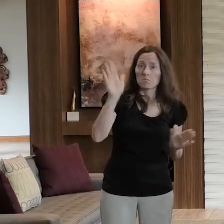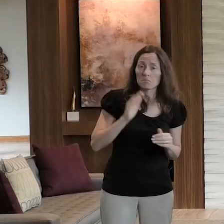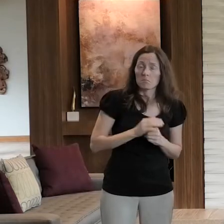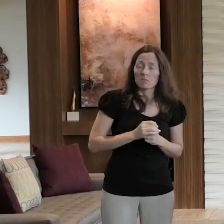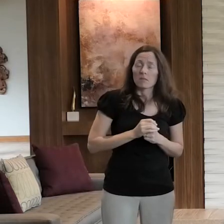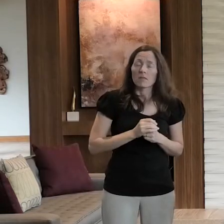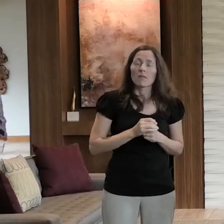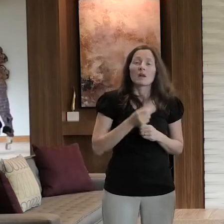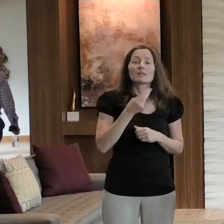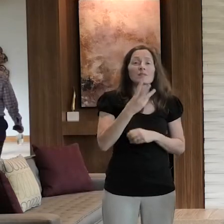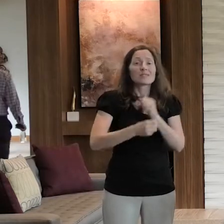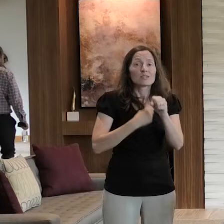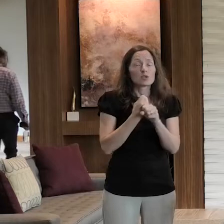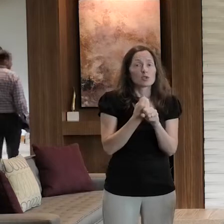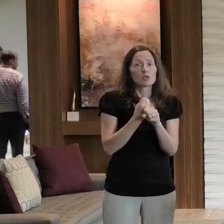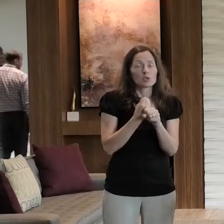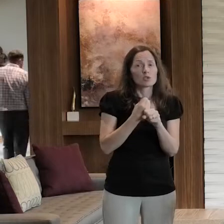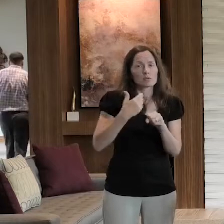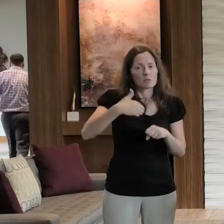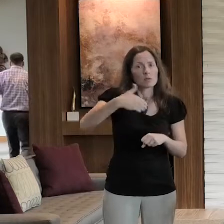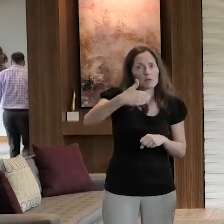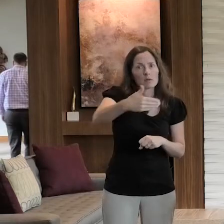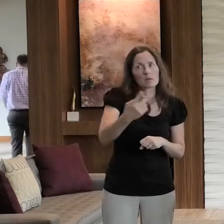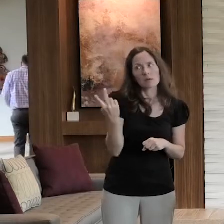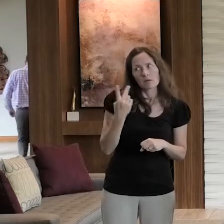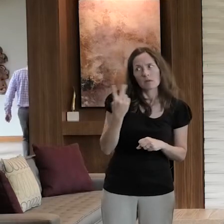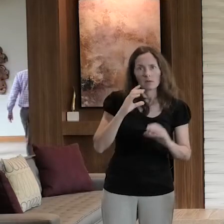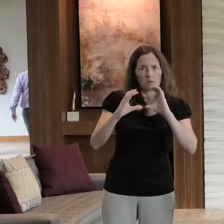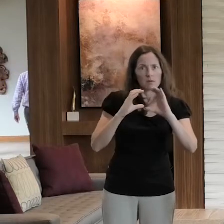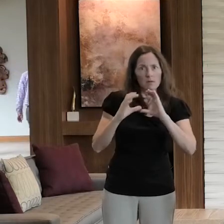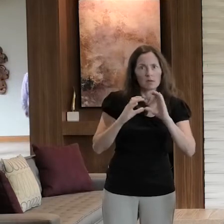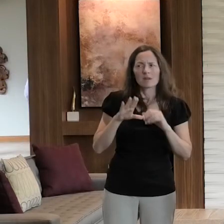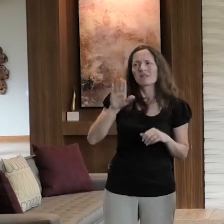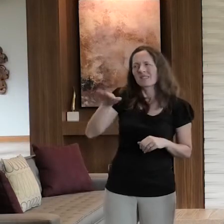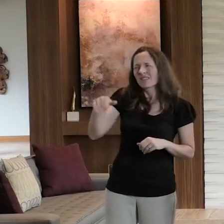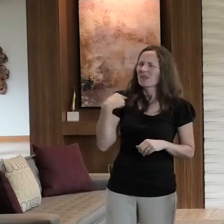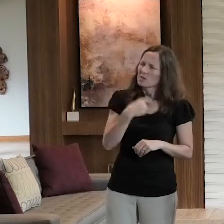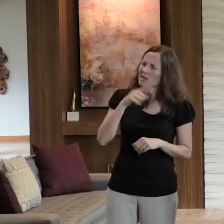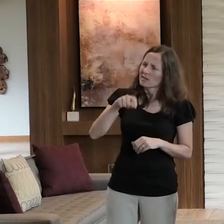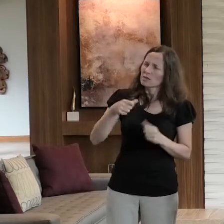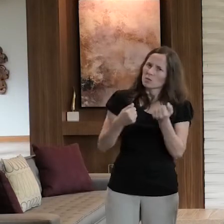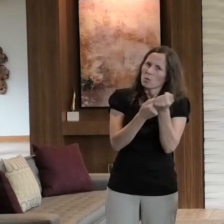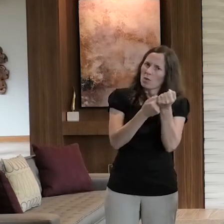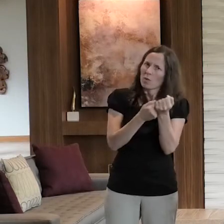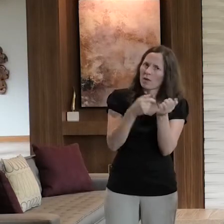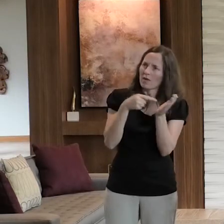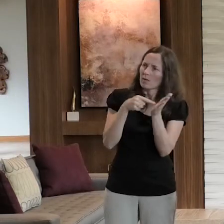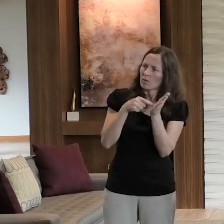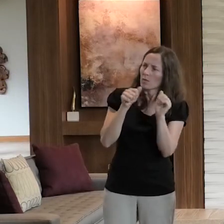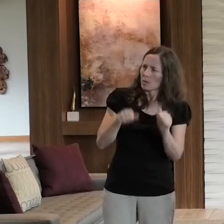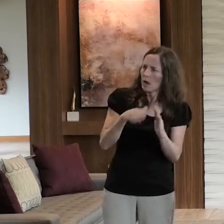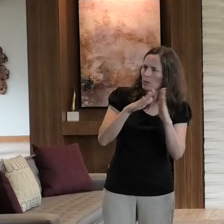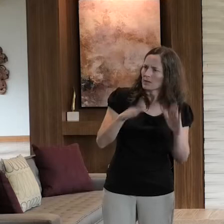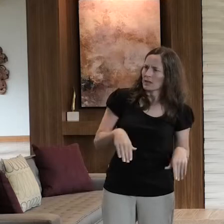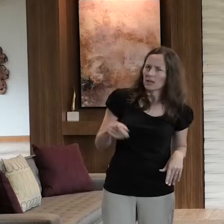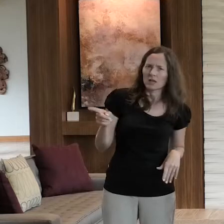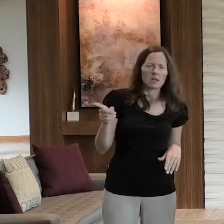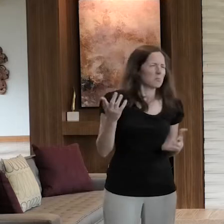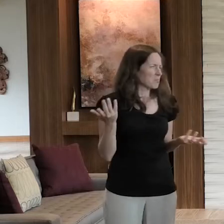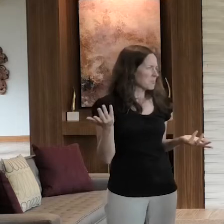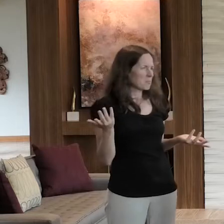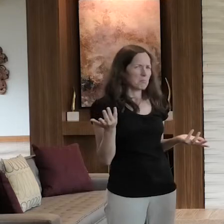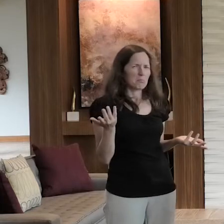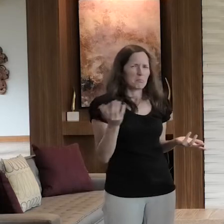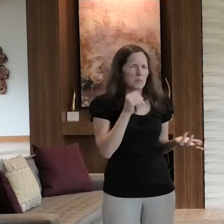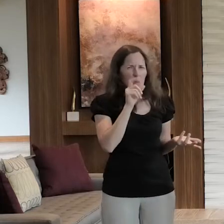row, Greg and I would have this conversation. Greg, we need to support affordable housing. Mary Kay, there's no need for affordable